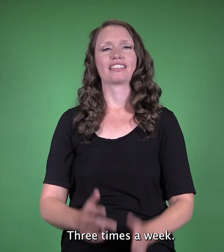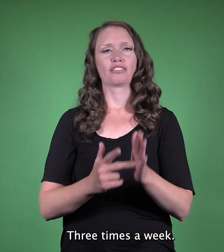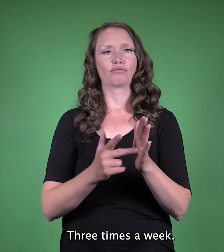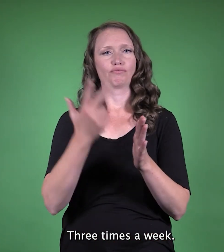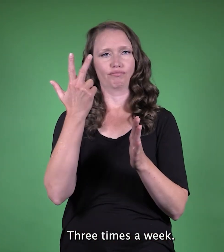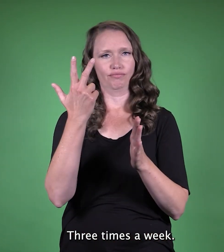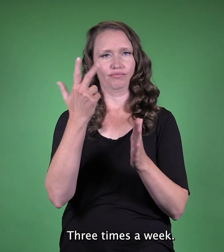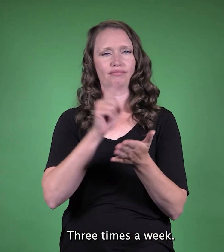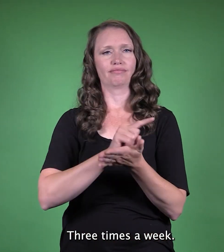3 times a week.